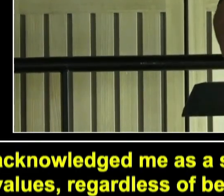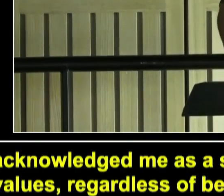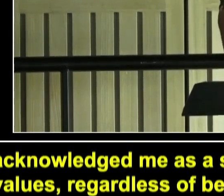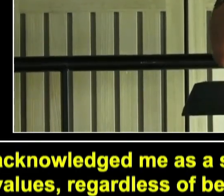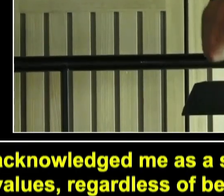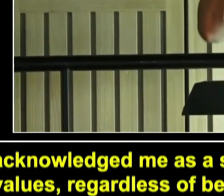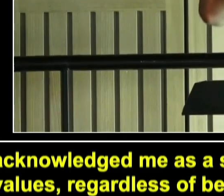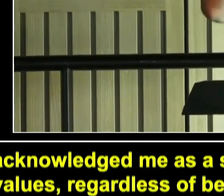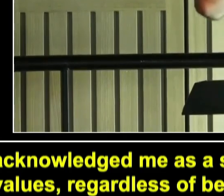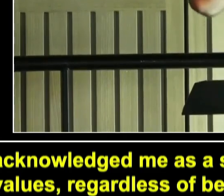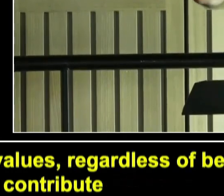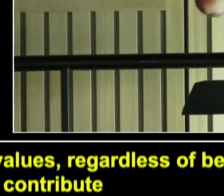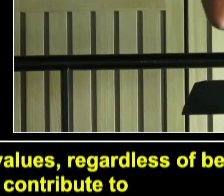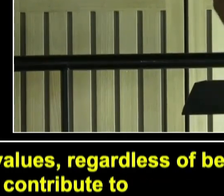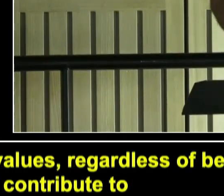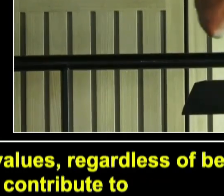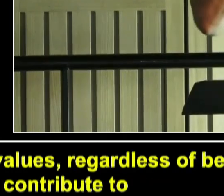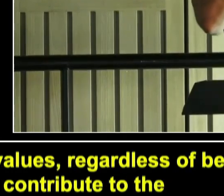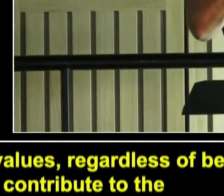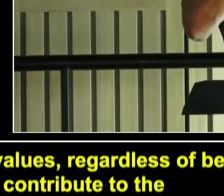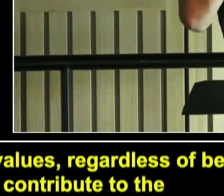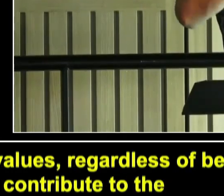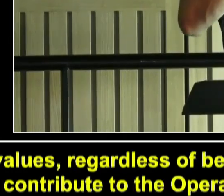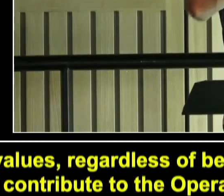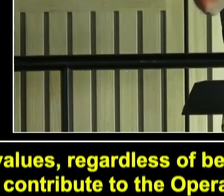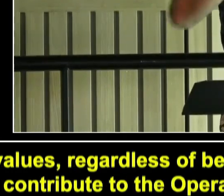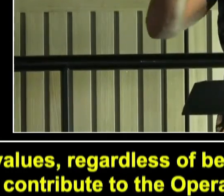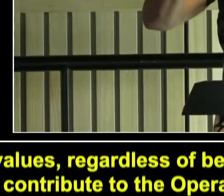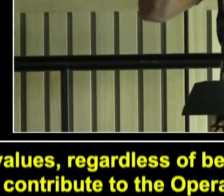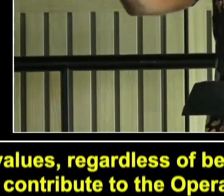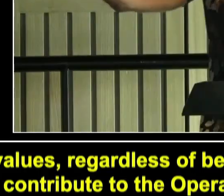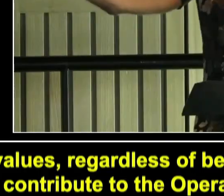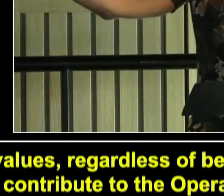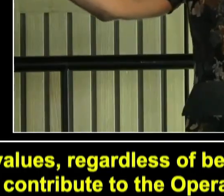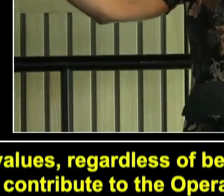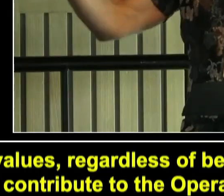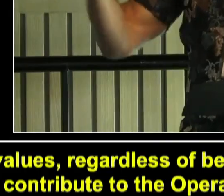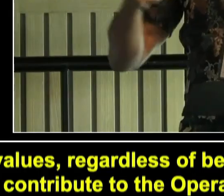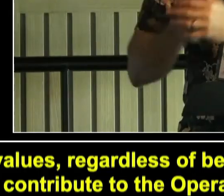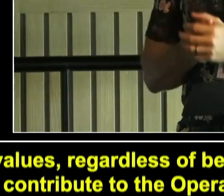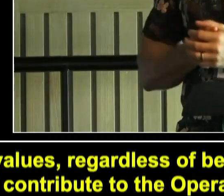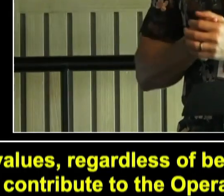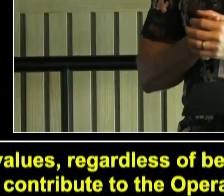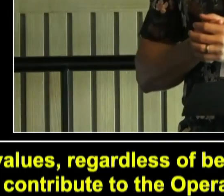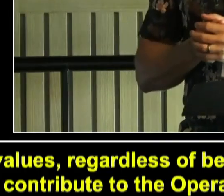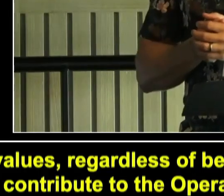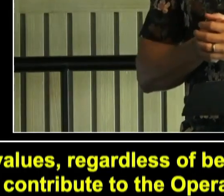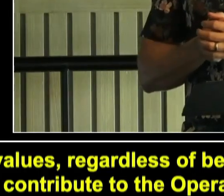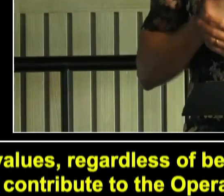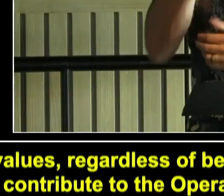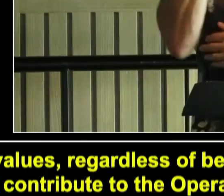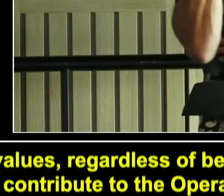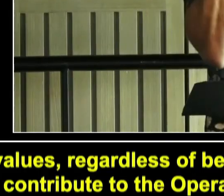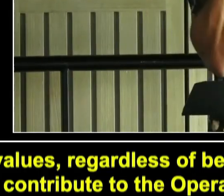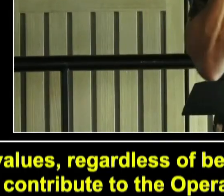House, and it's one example of success and in a disability leadership